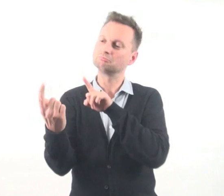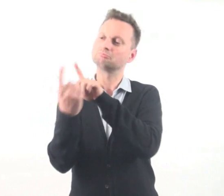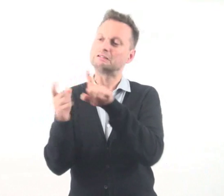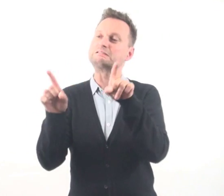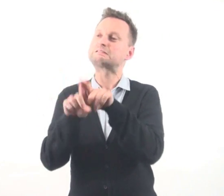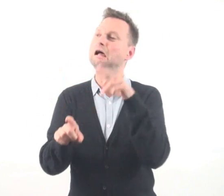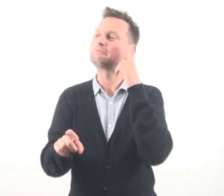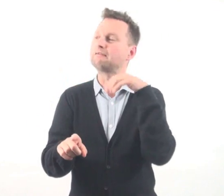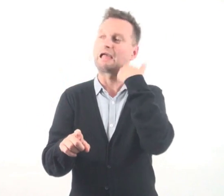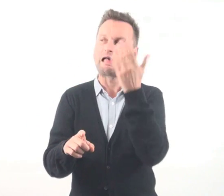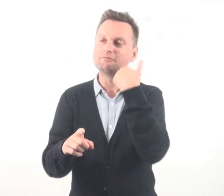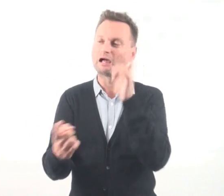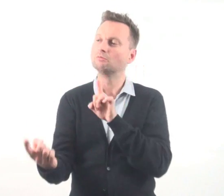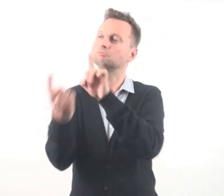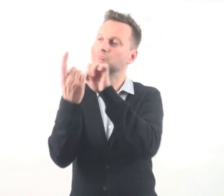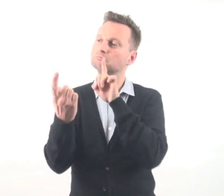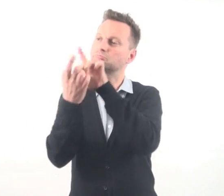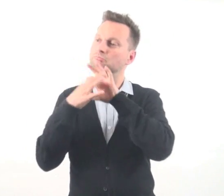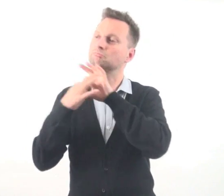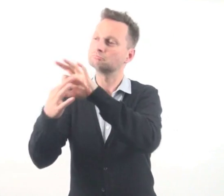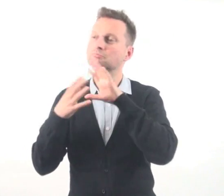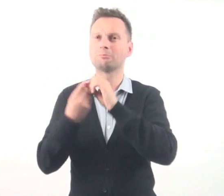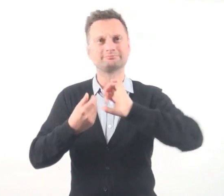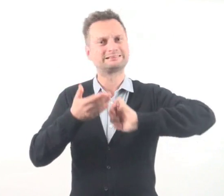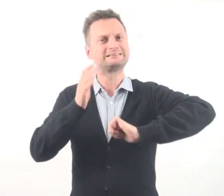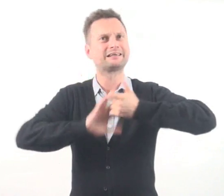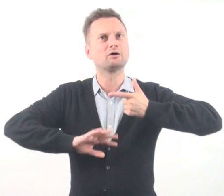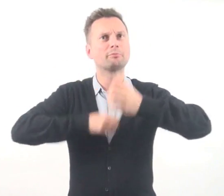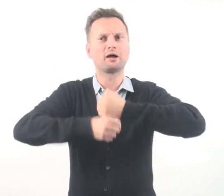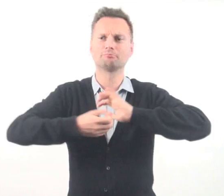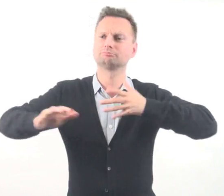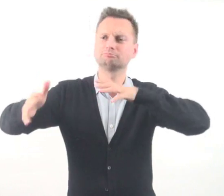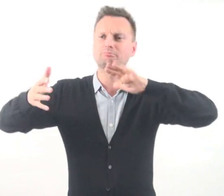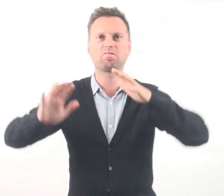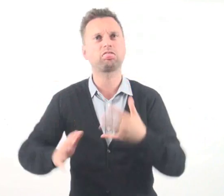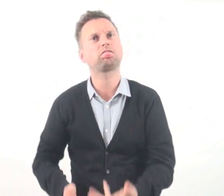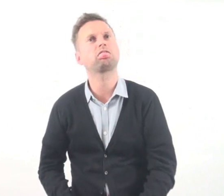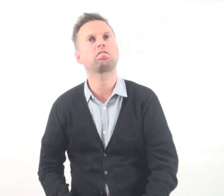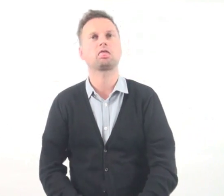Working with the same deaf person every single day as an interpreter is going to make my skills deteriorate.